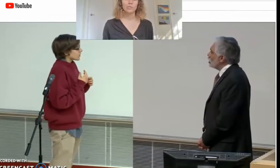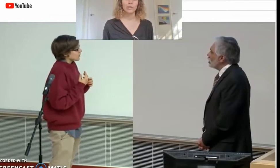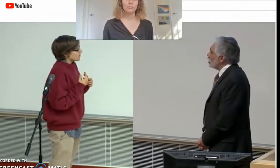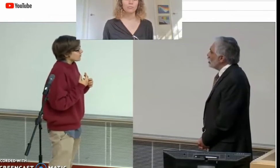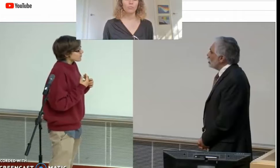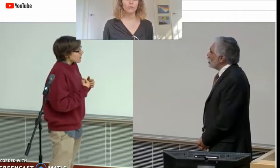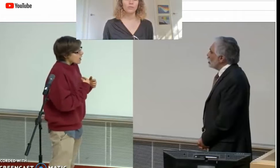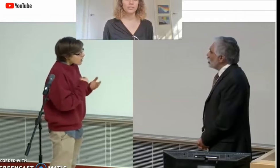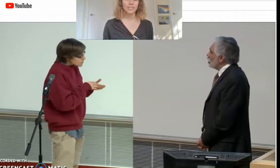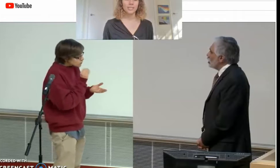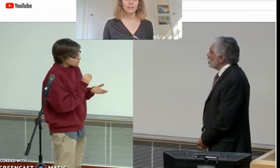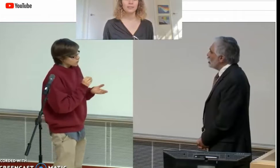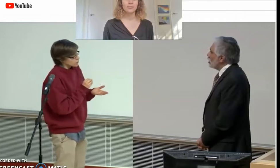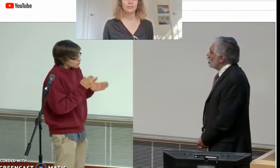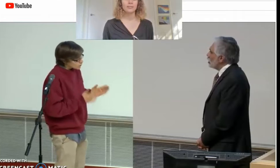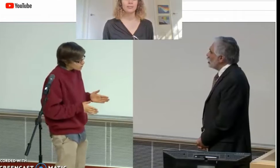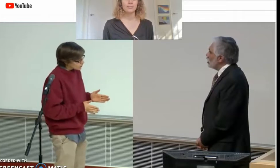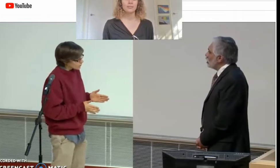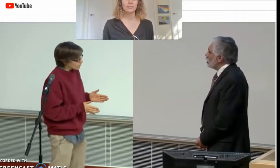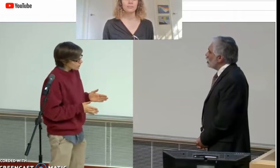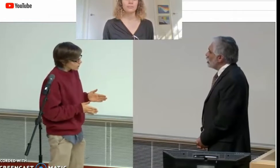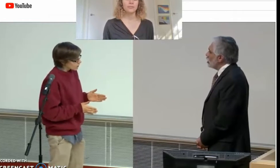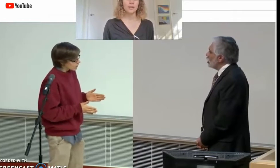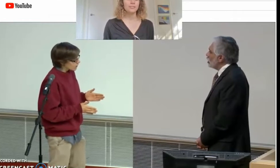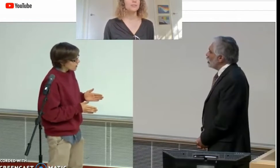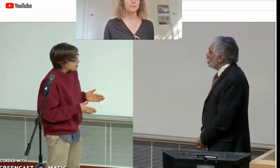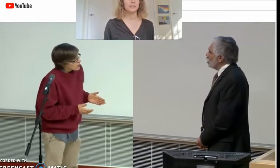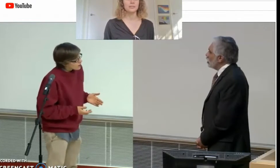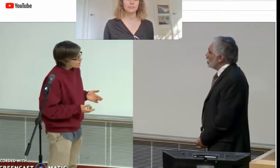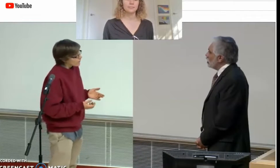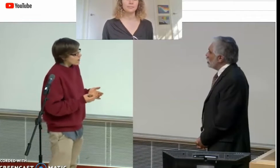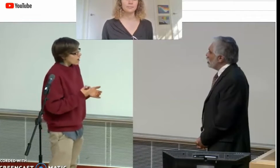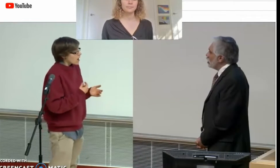I was wondering, as a student